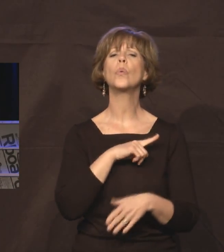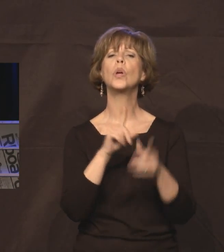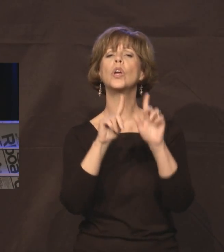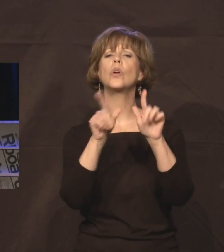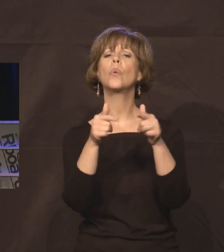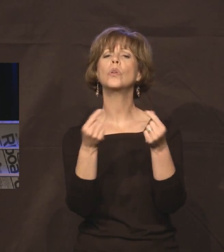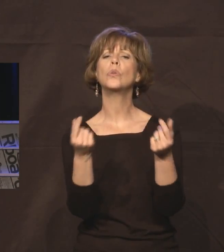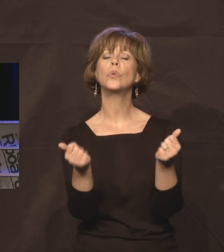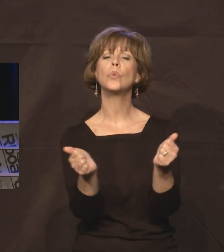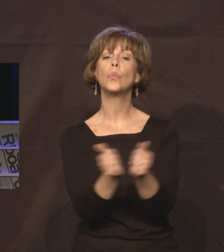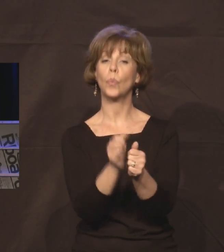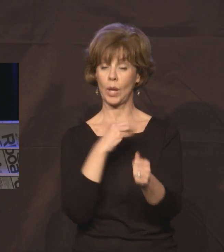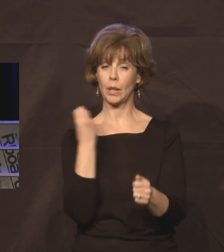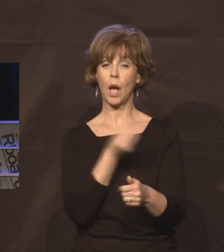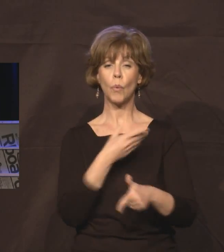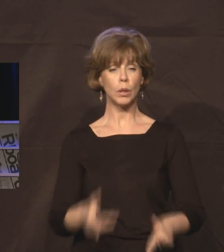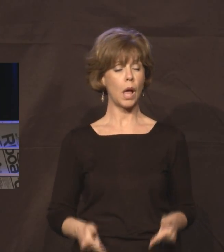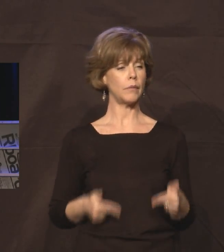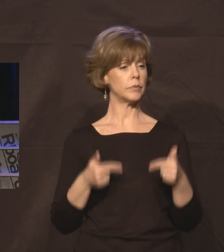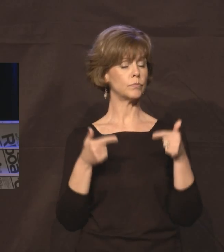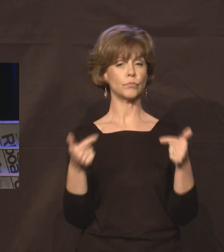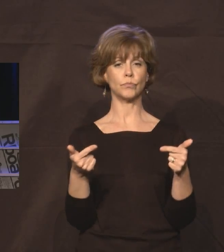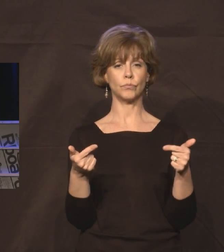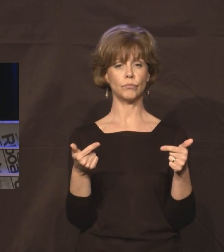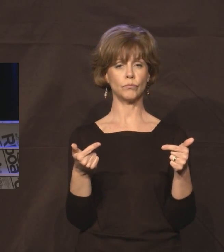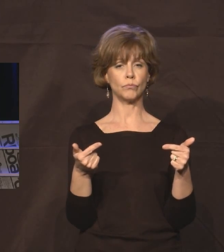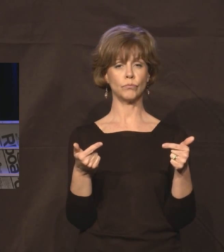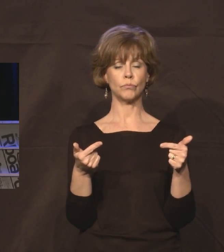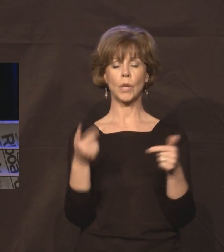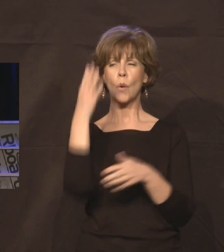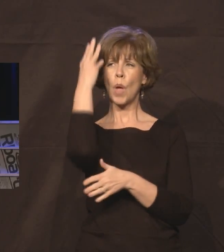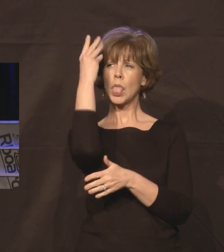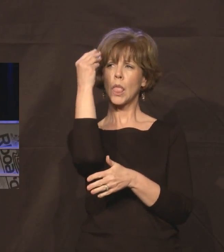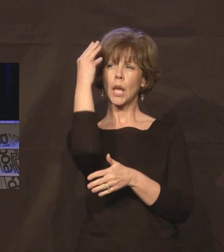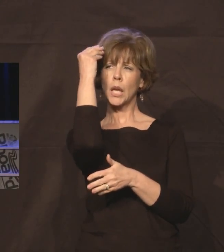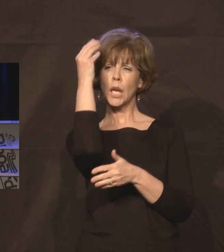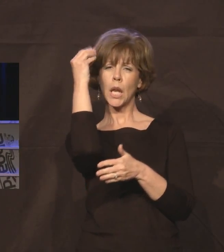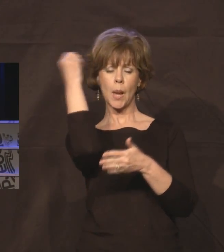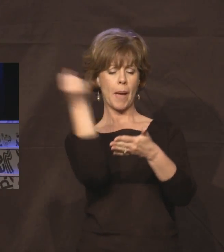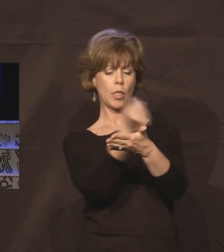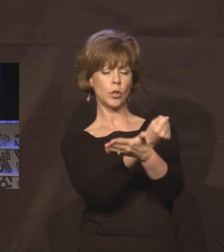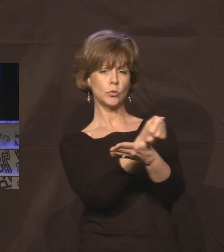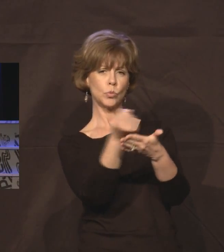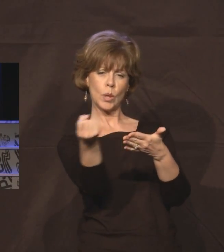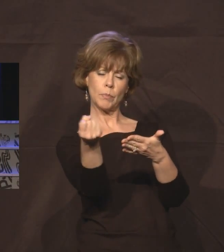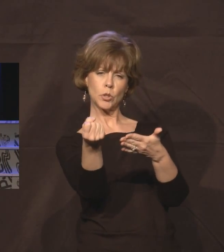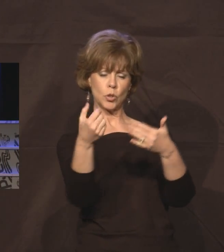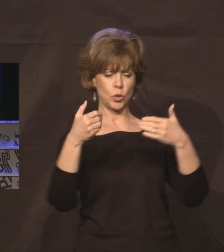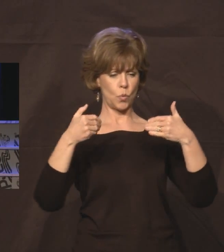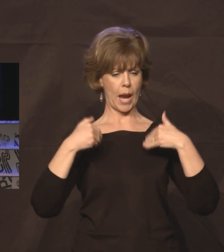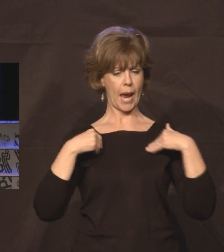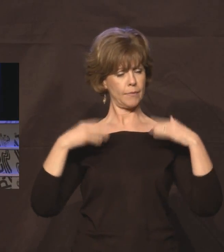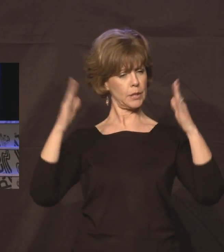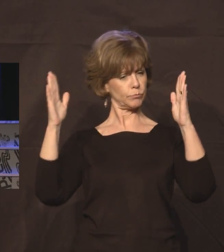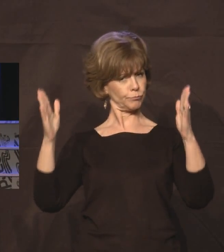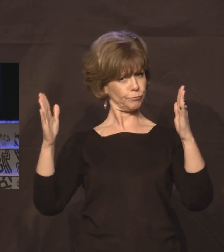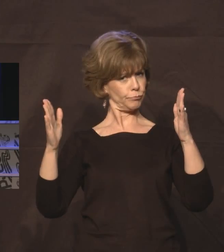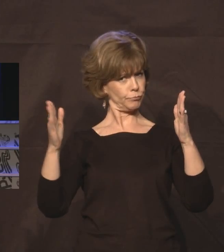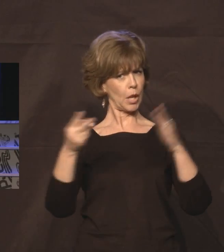given? You know, and when I was thinking about this passage, and you got basically this parallel between two